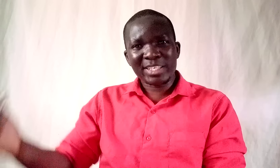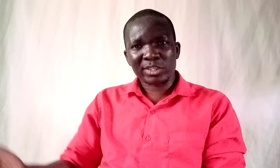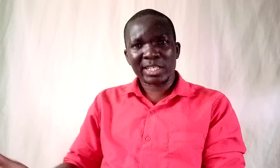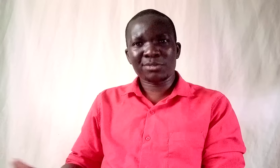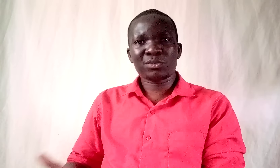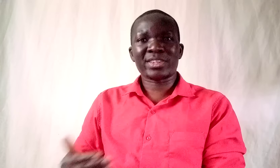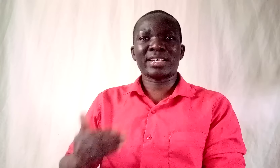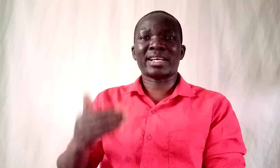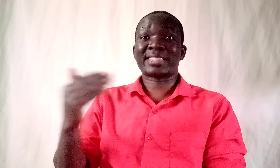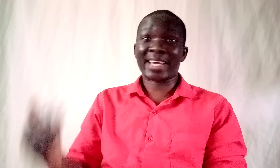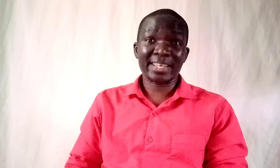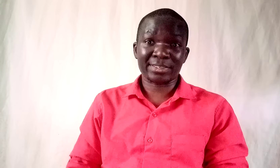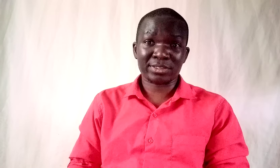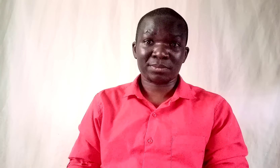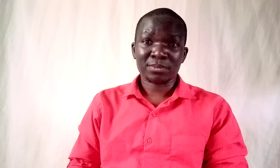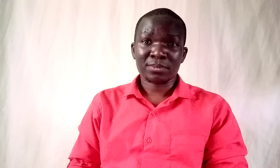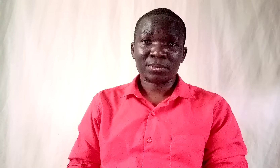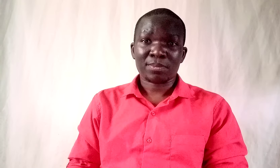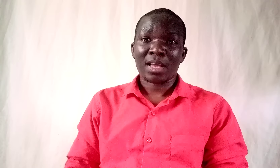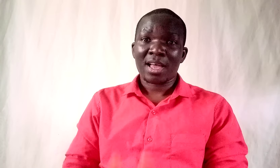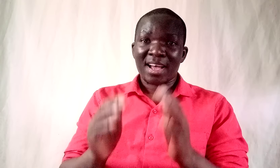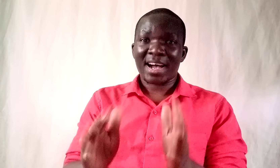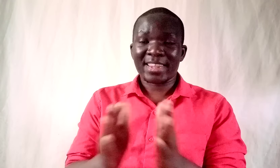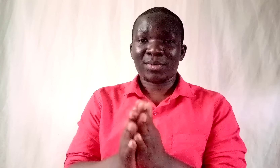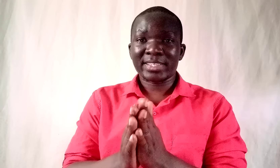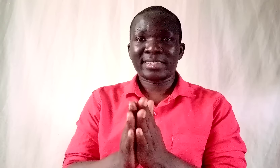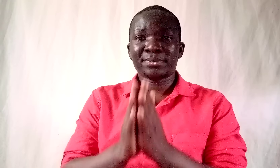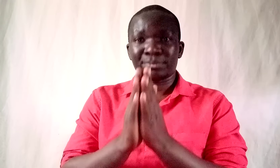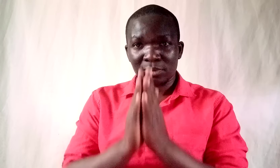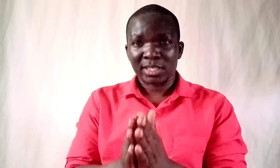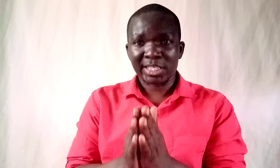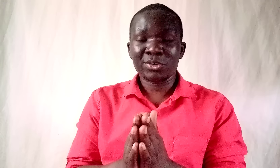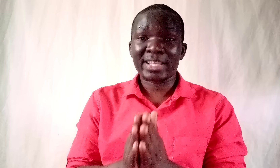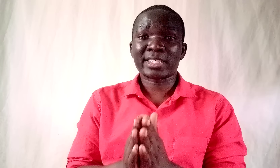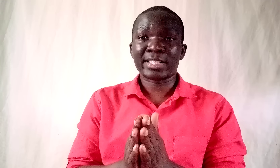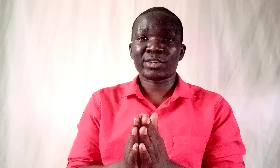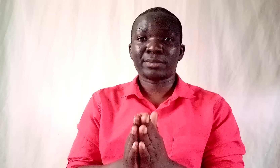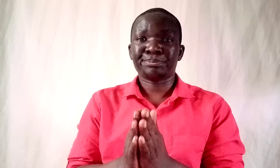ourselves with signings. Otherwise, see you in the next lesson.